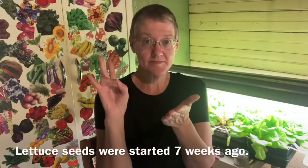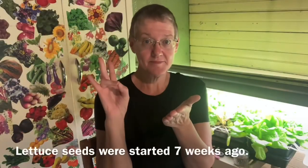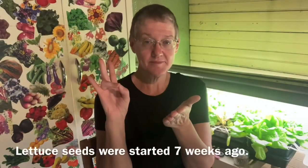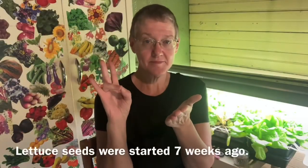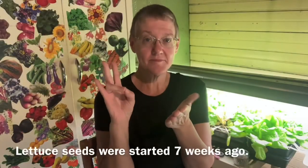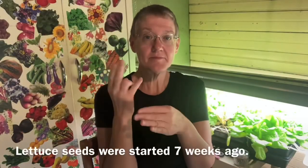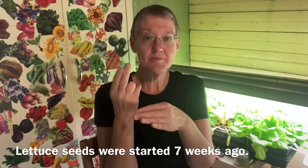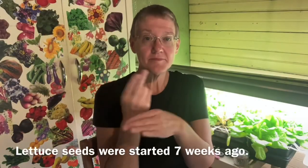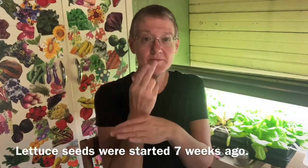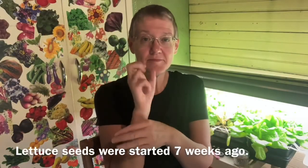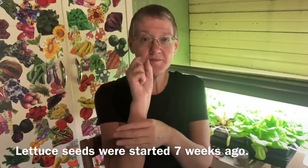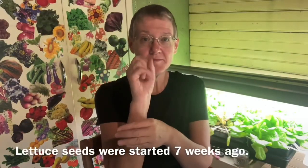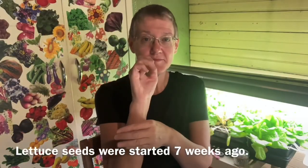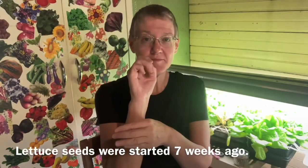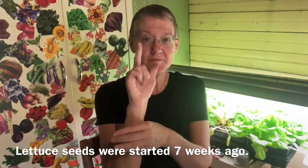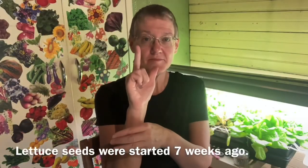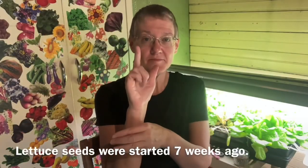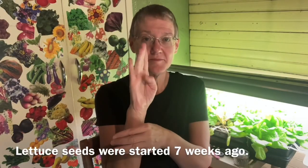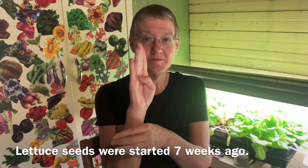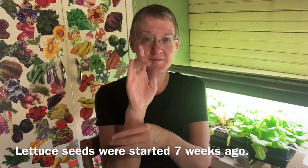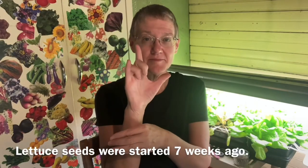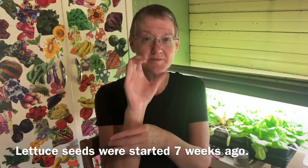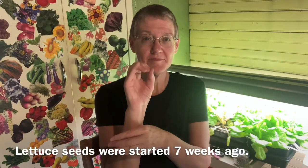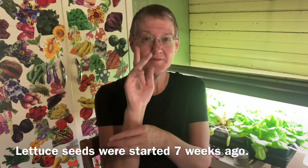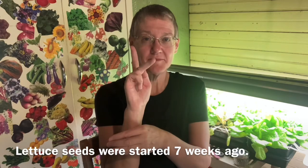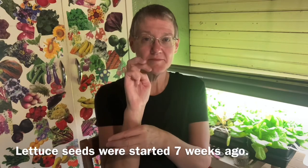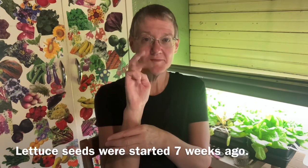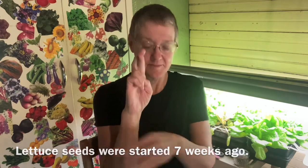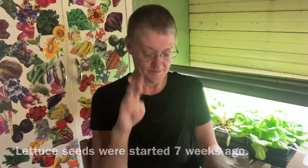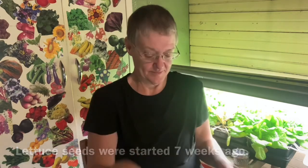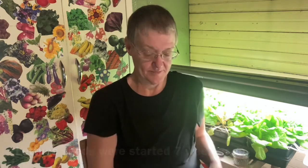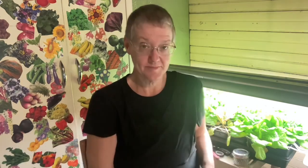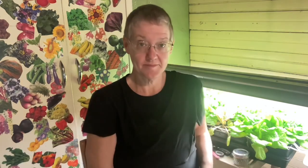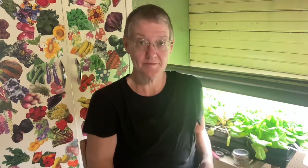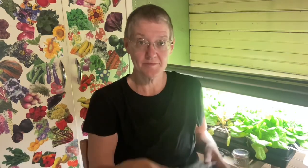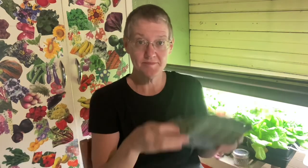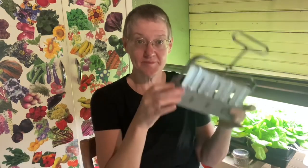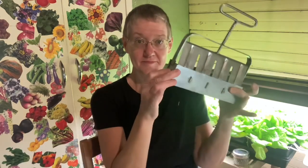Now, 7 weeks ago, we used a soil blocker